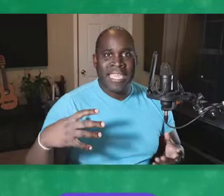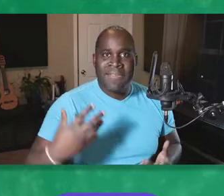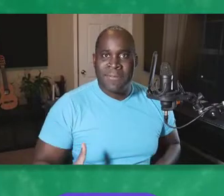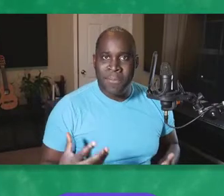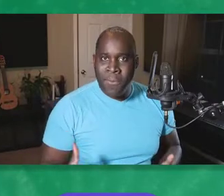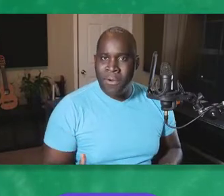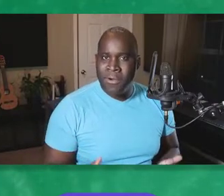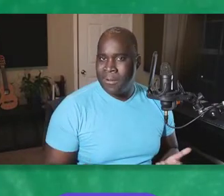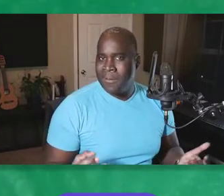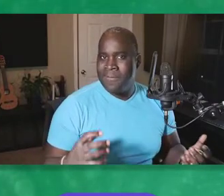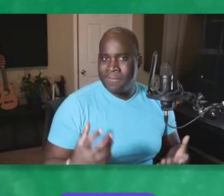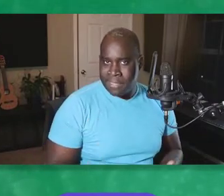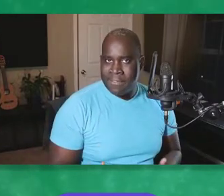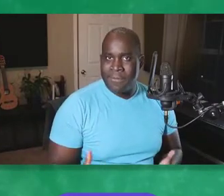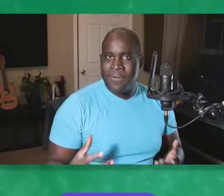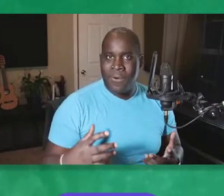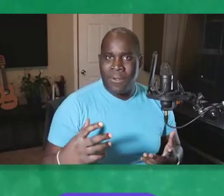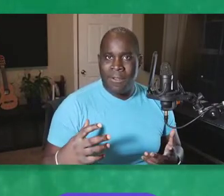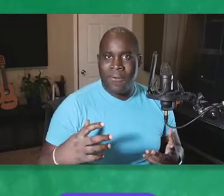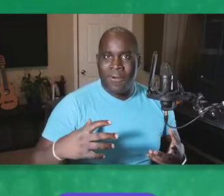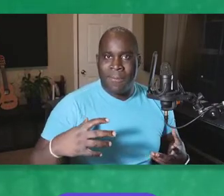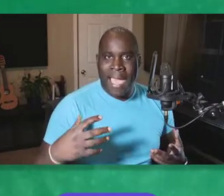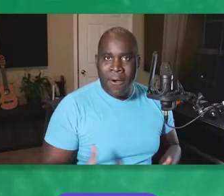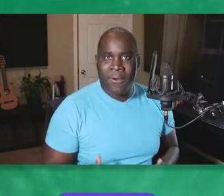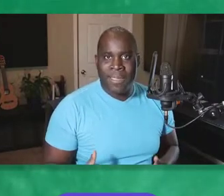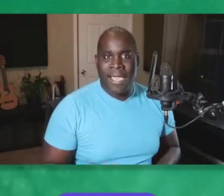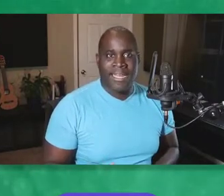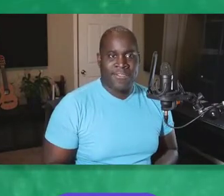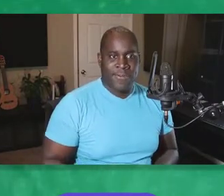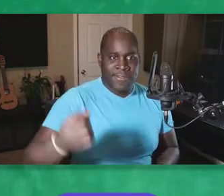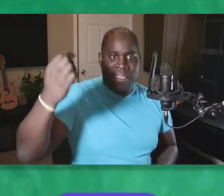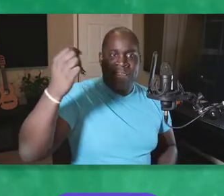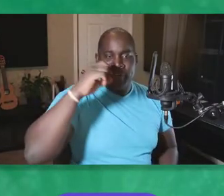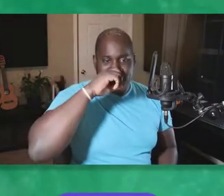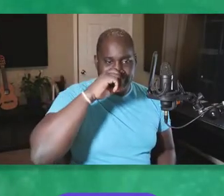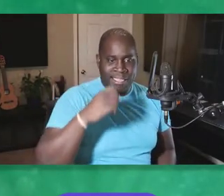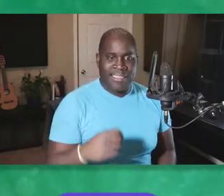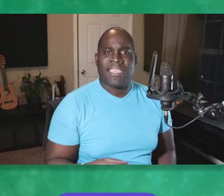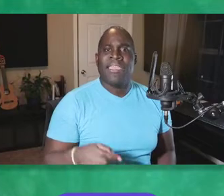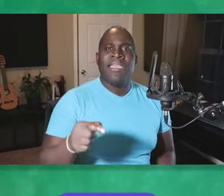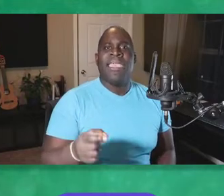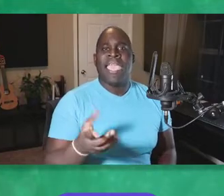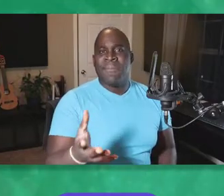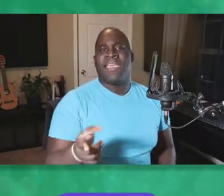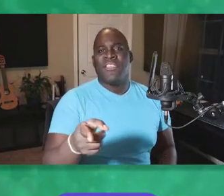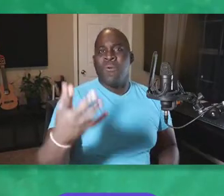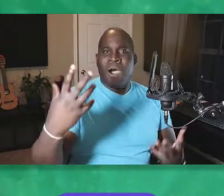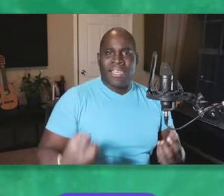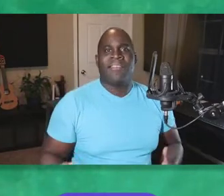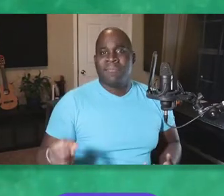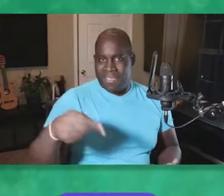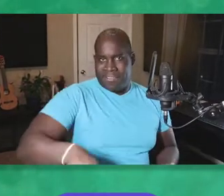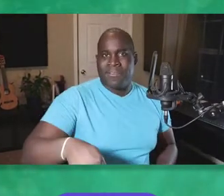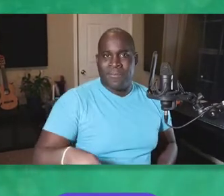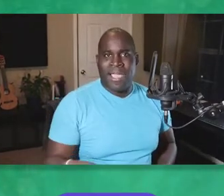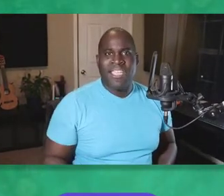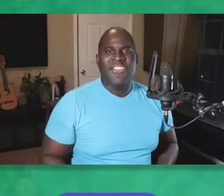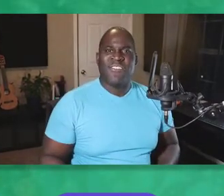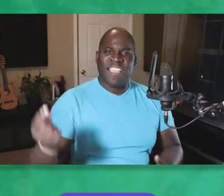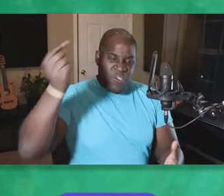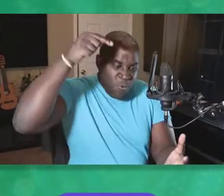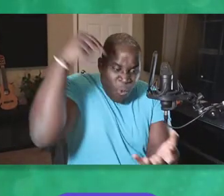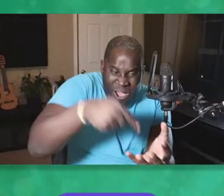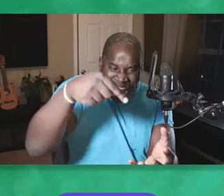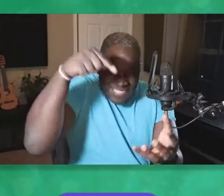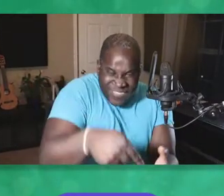implies even more flavor or power behind it. So it's not even just saying like, hey man, you wanted this, right?